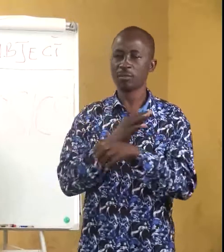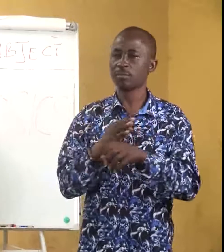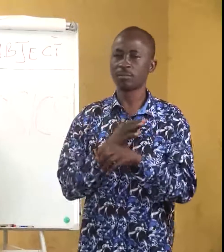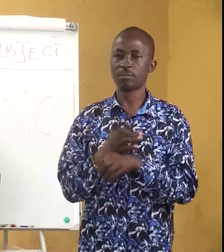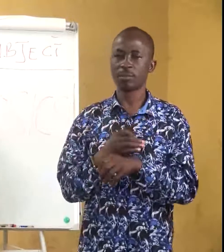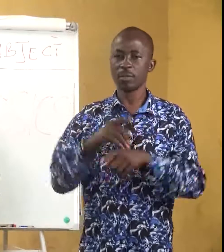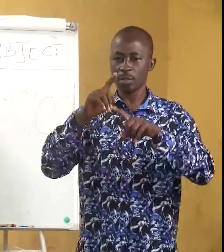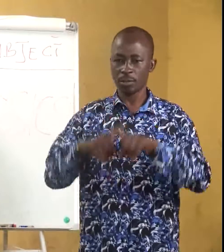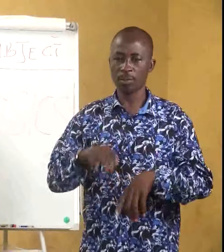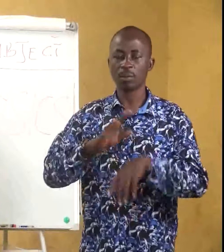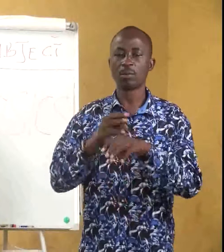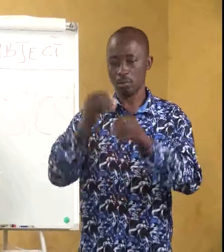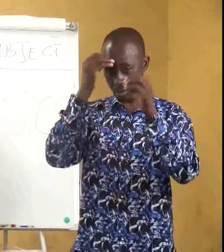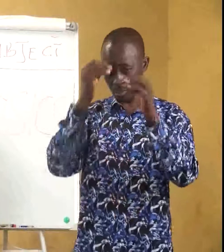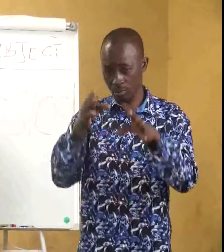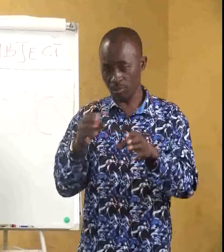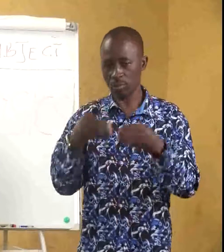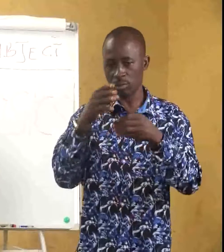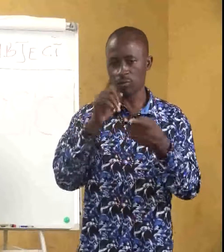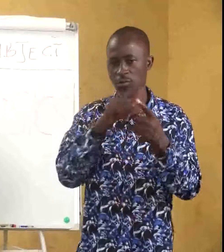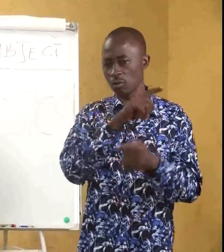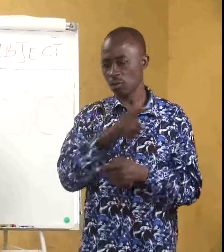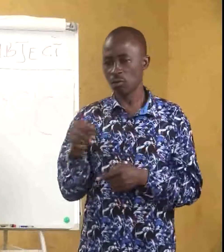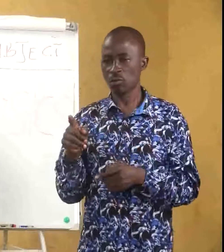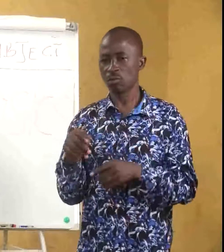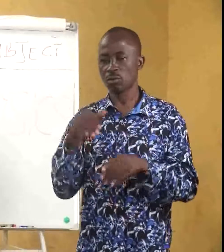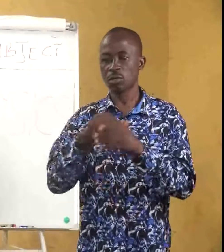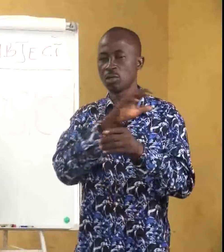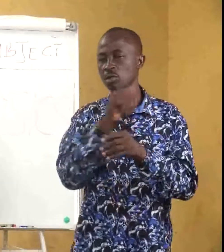the informations given in a question.